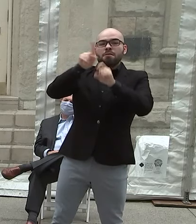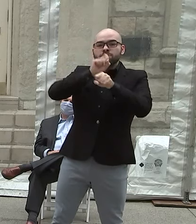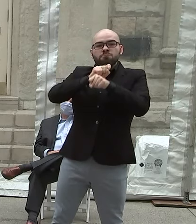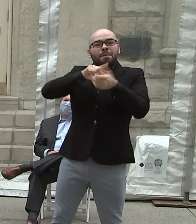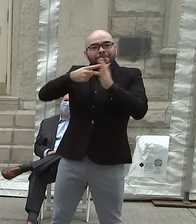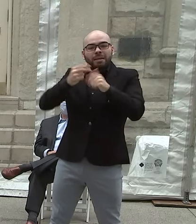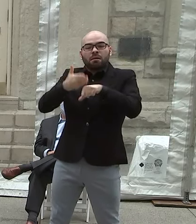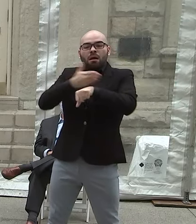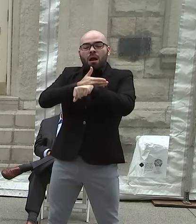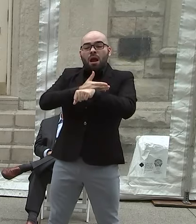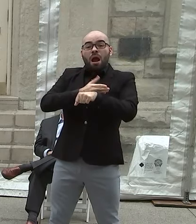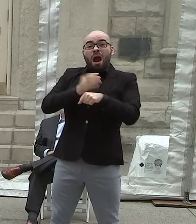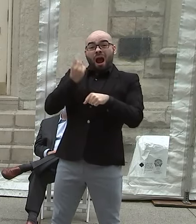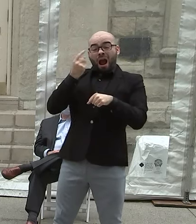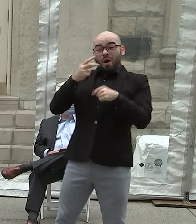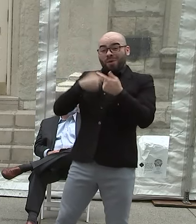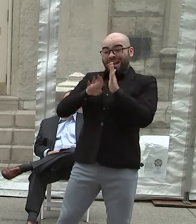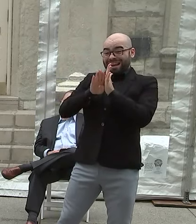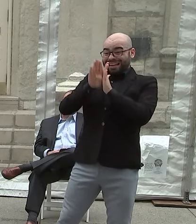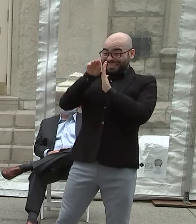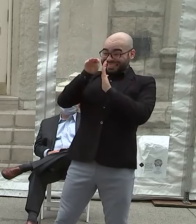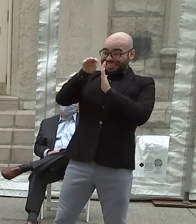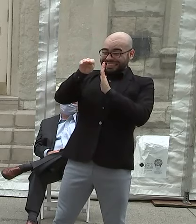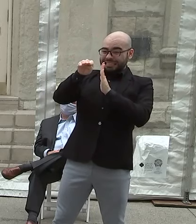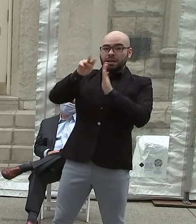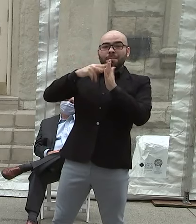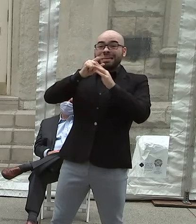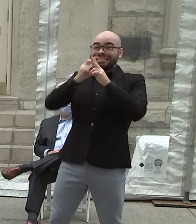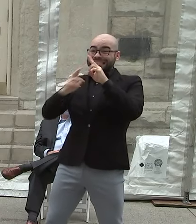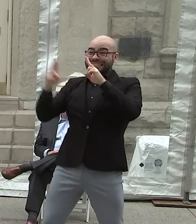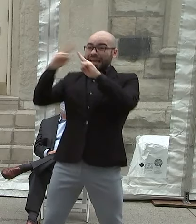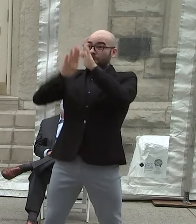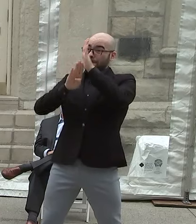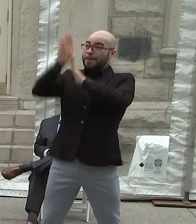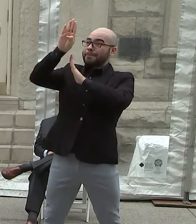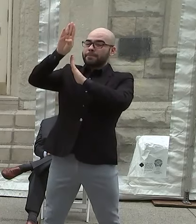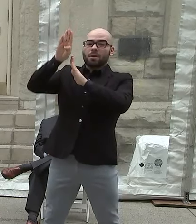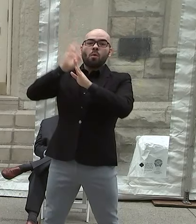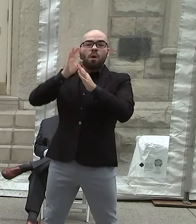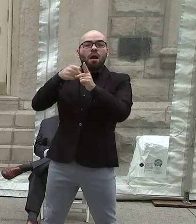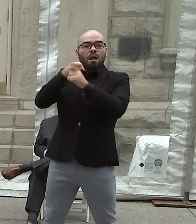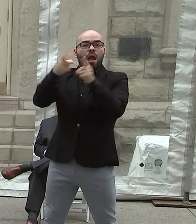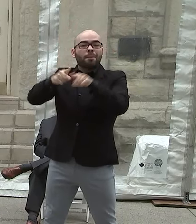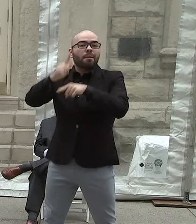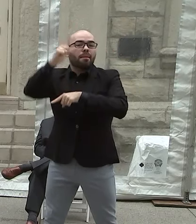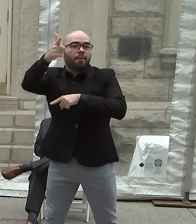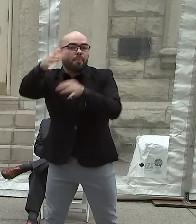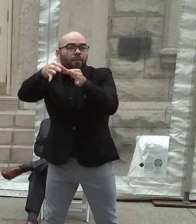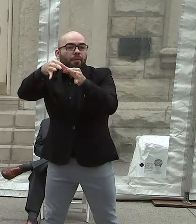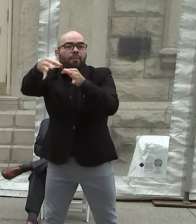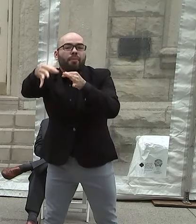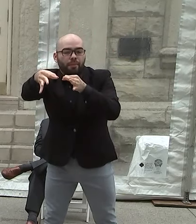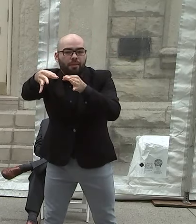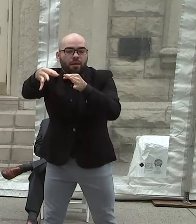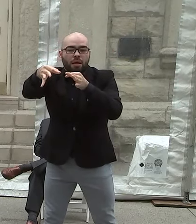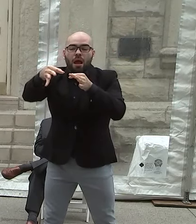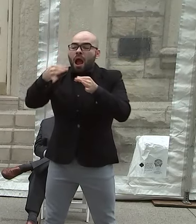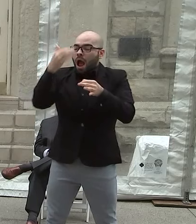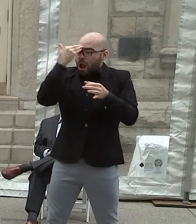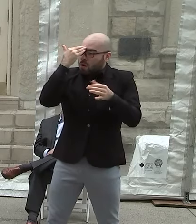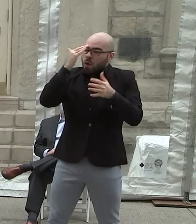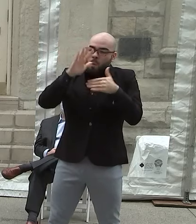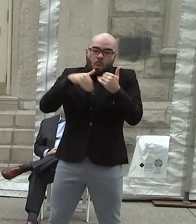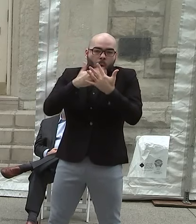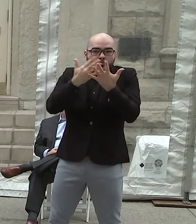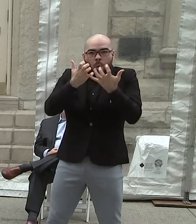later. And so I know it's hard when people are feeling, oh, I really want to, I want to move on. We all want to move on,